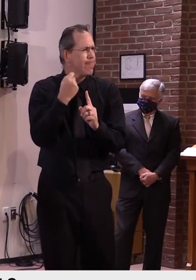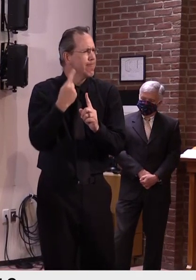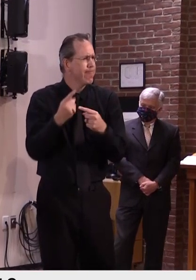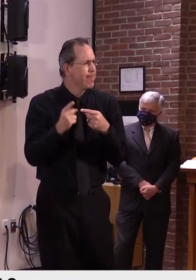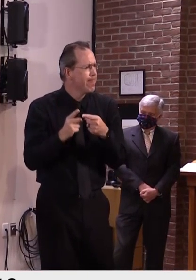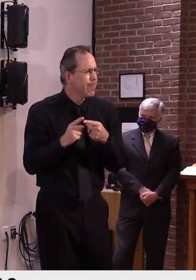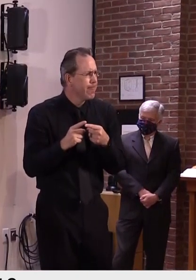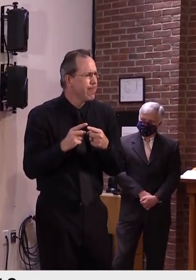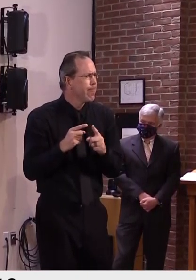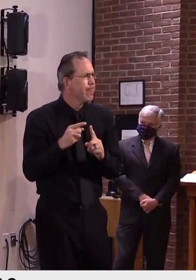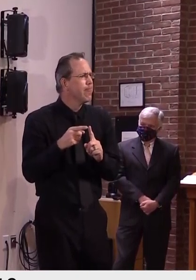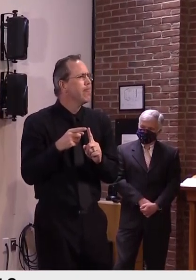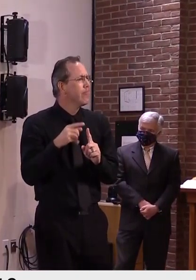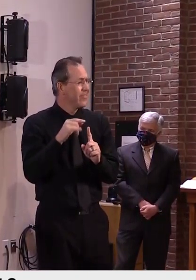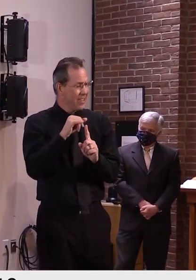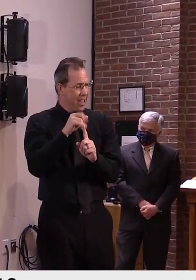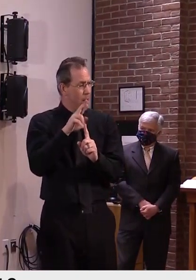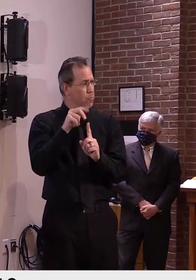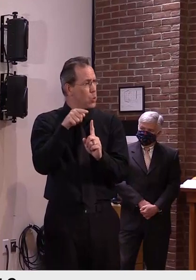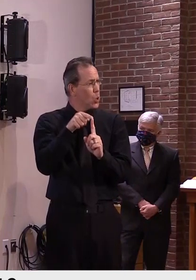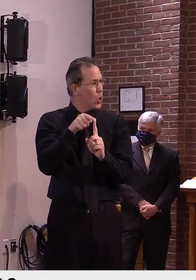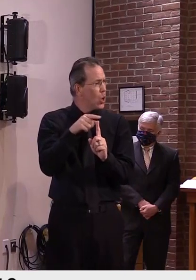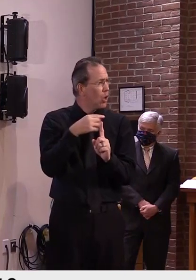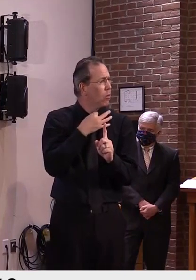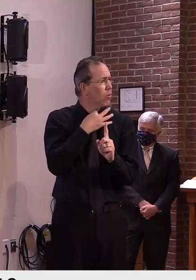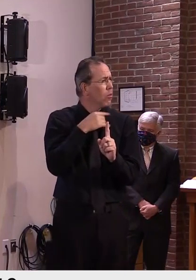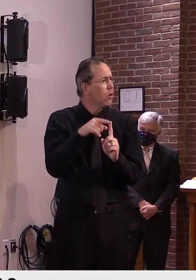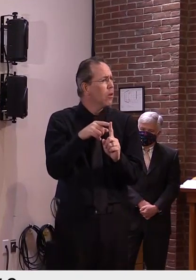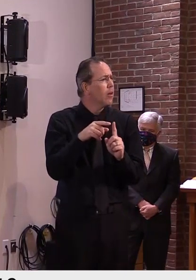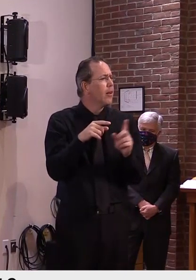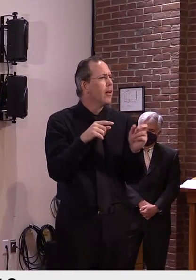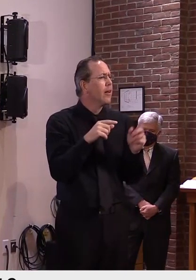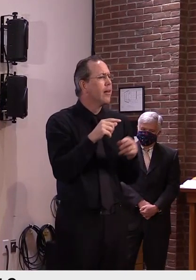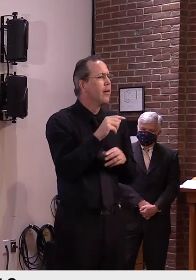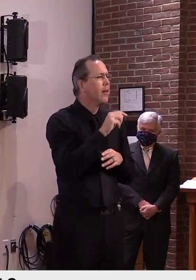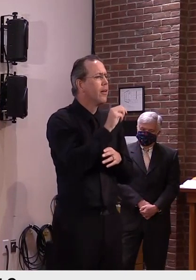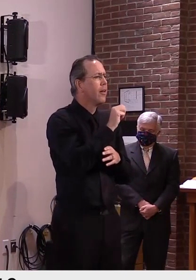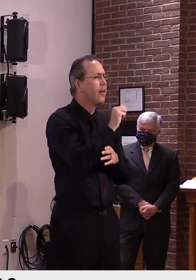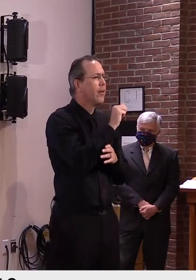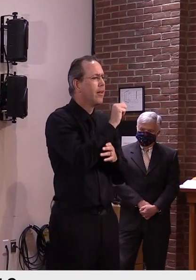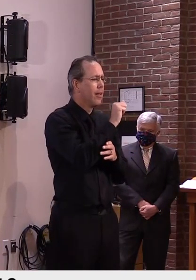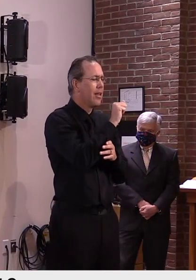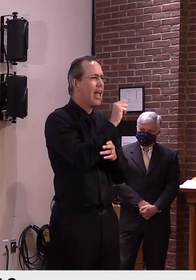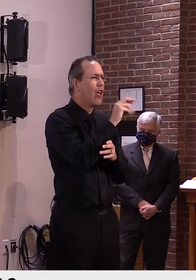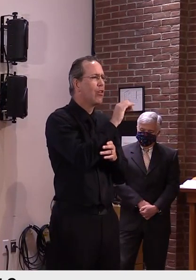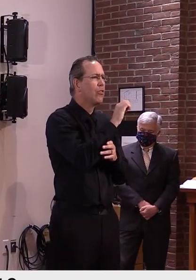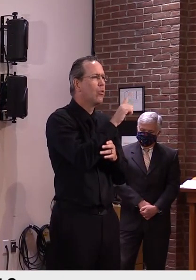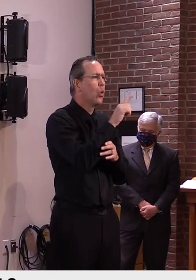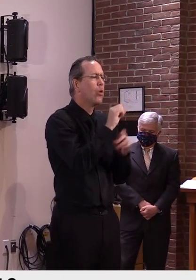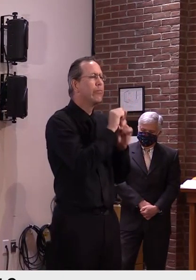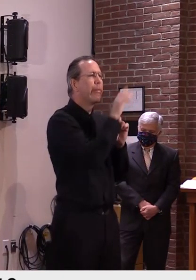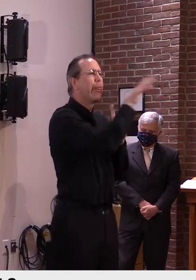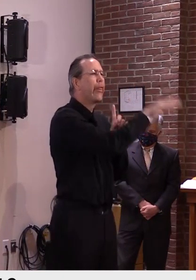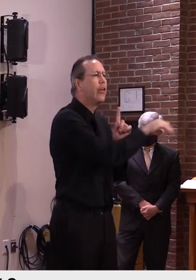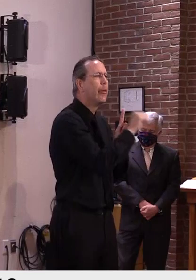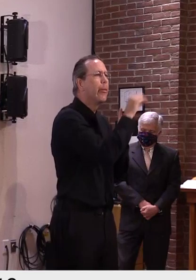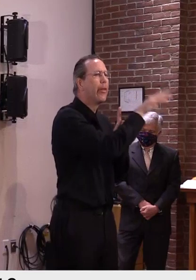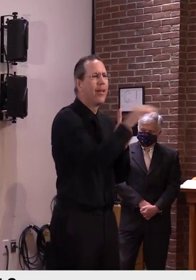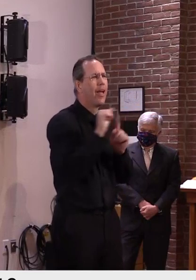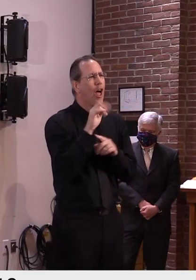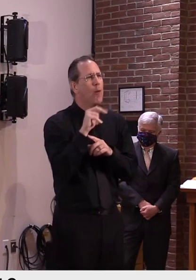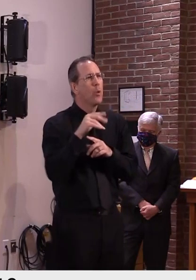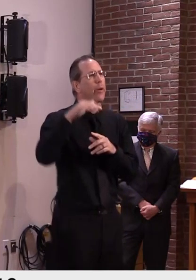I mean, I see airborne as if somebody coughs and those large droplets can spread, you know, a short distance, as opposed to